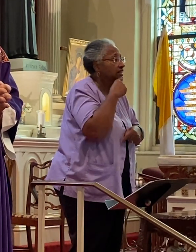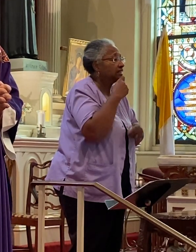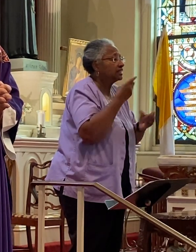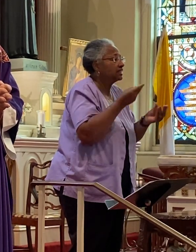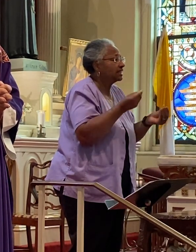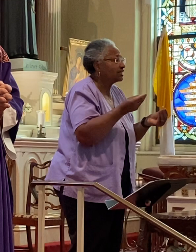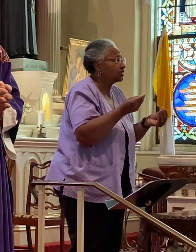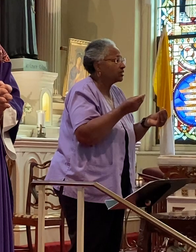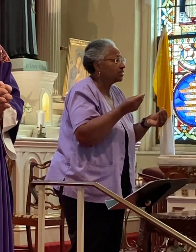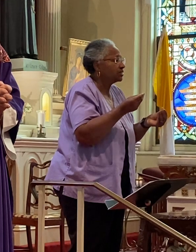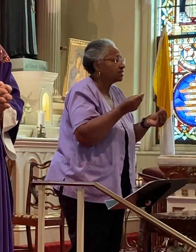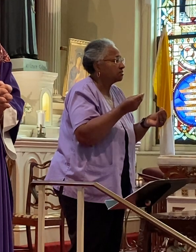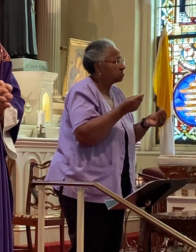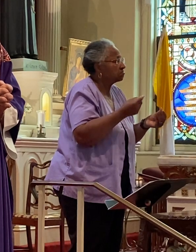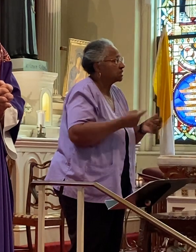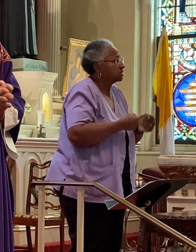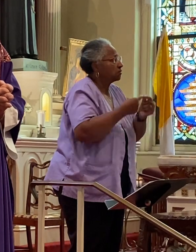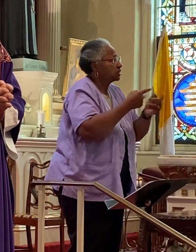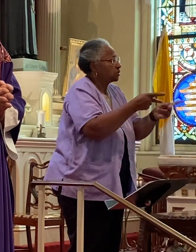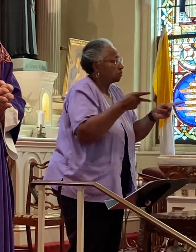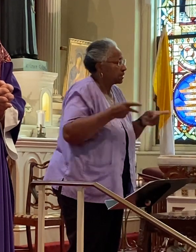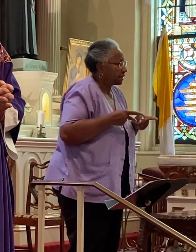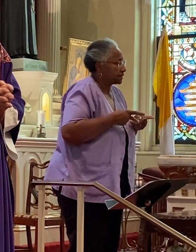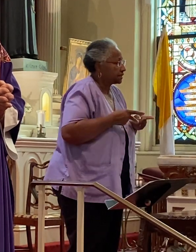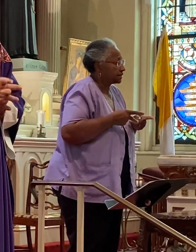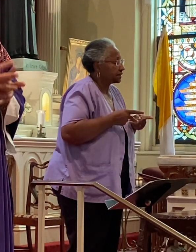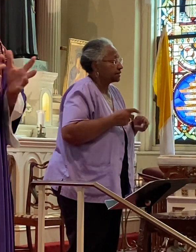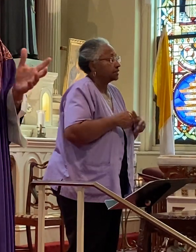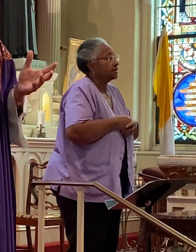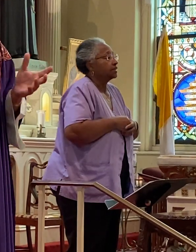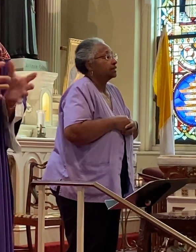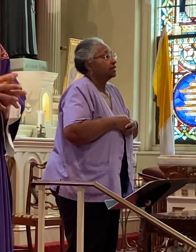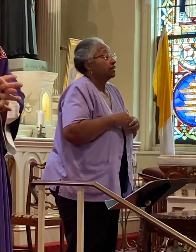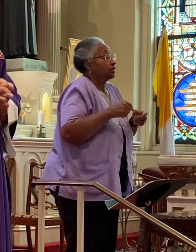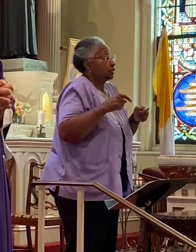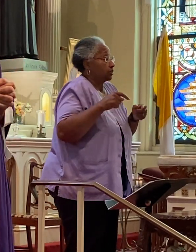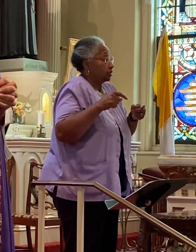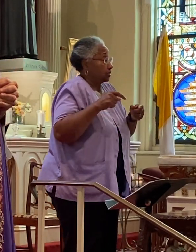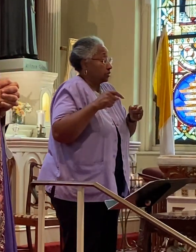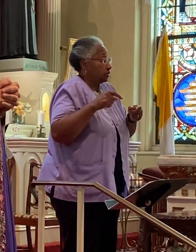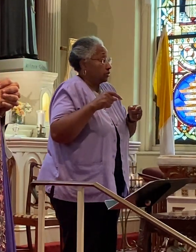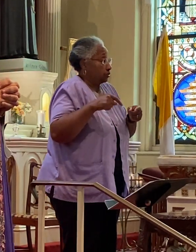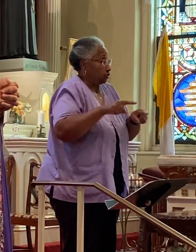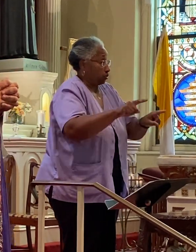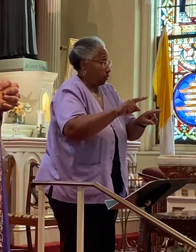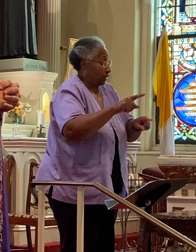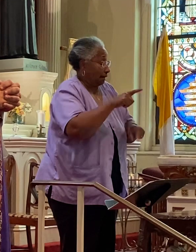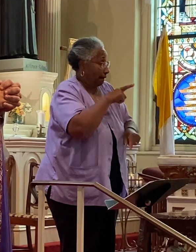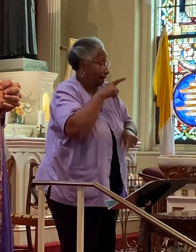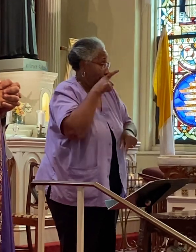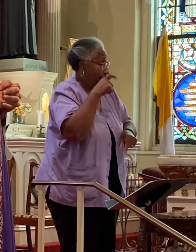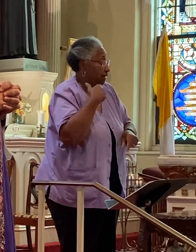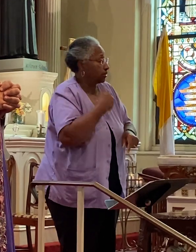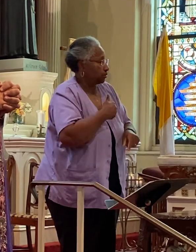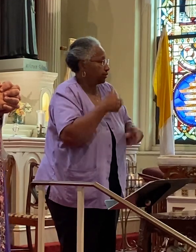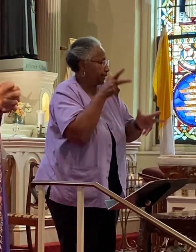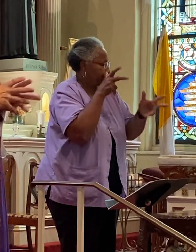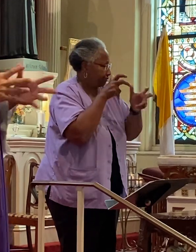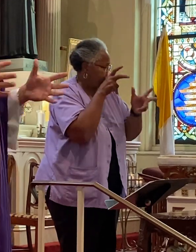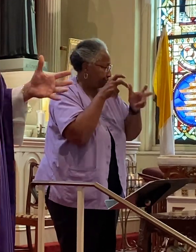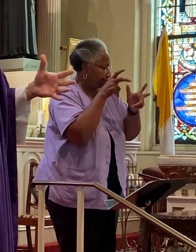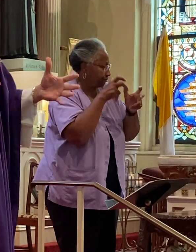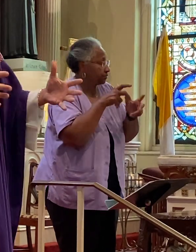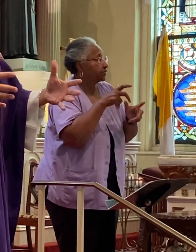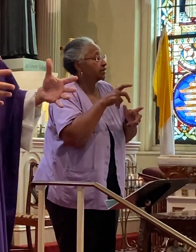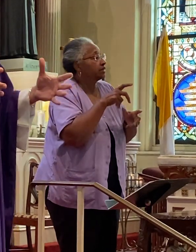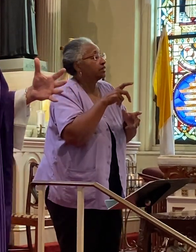place liturgically. Of course, during Lent, we hear about the desert, that's the first Sunday of Lent. We